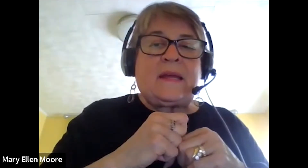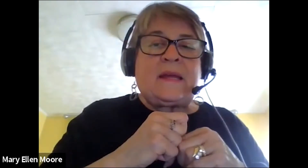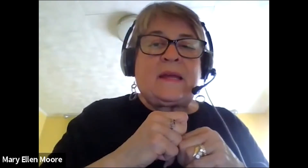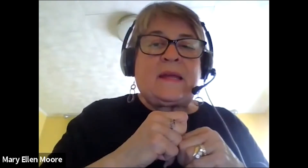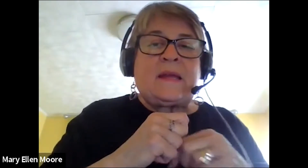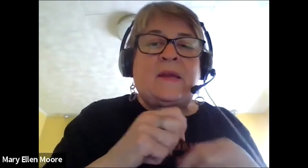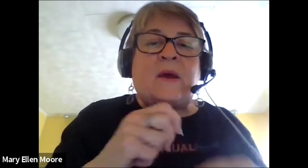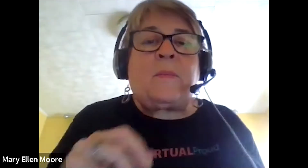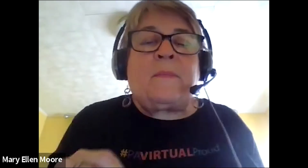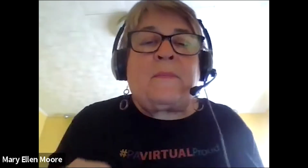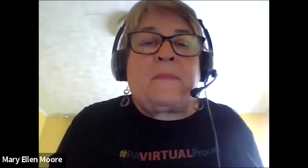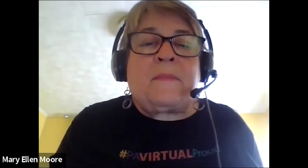No.